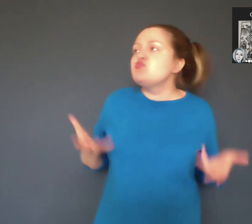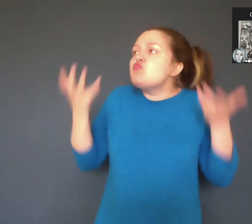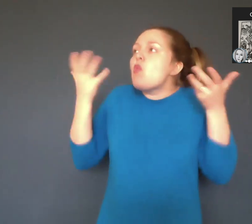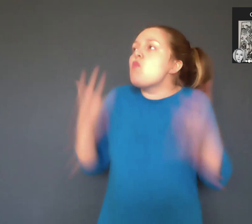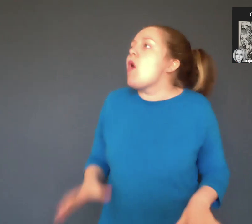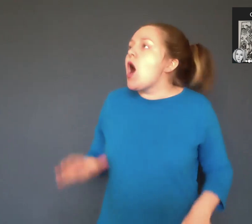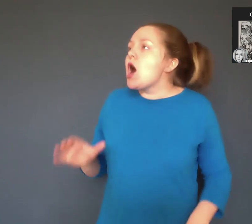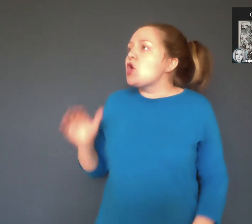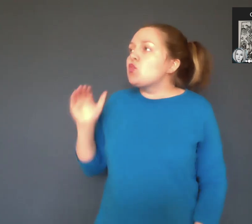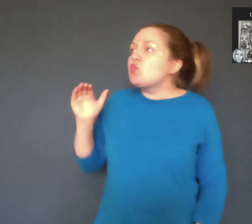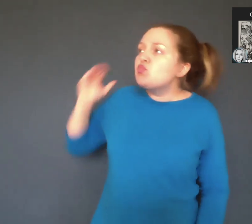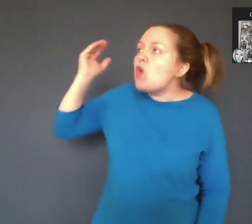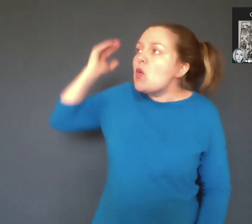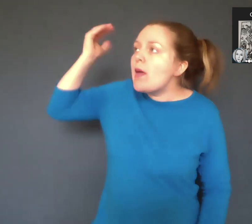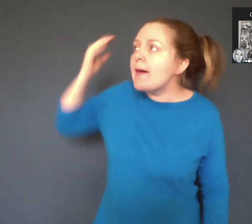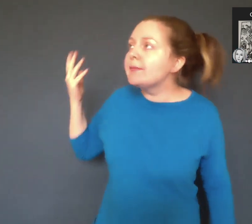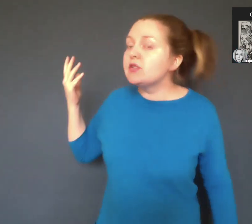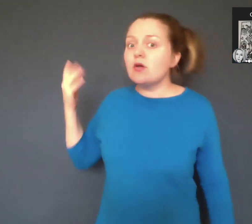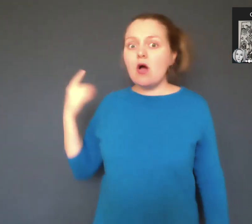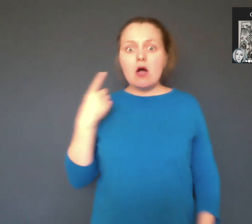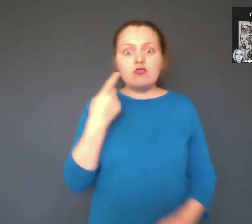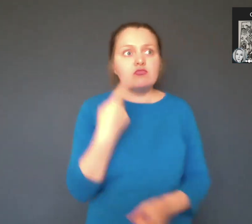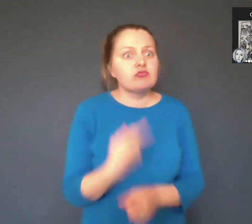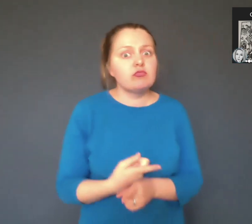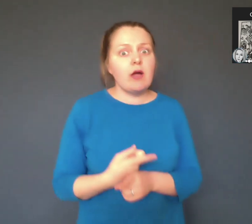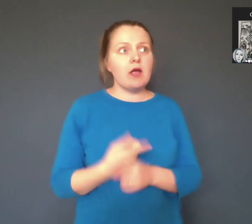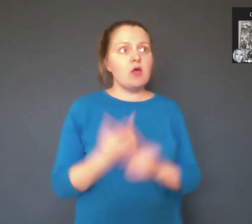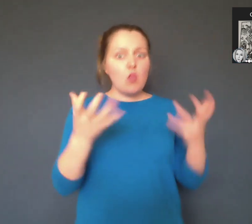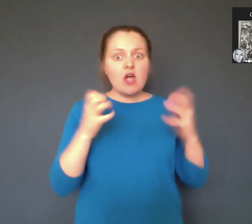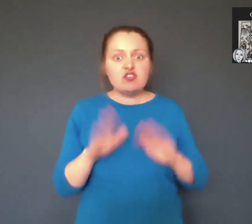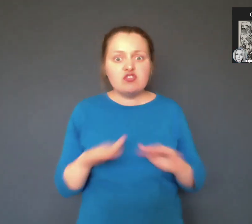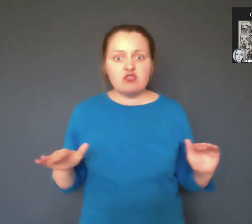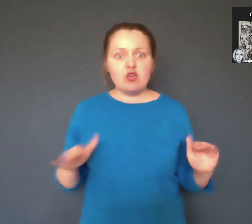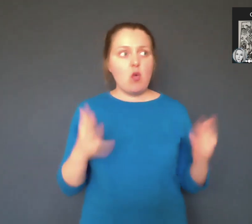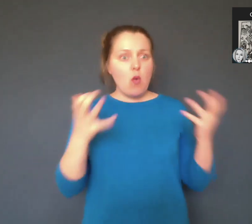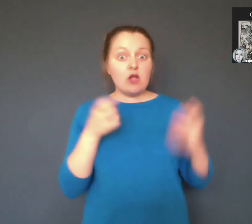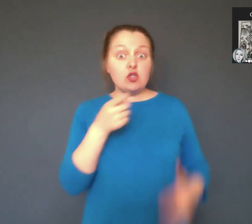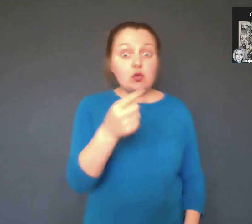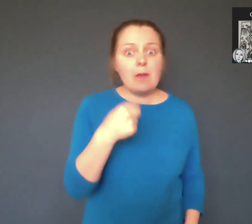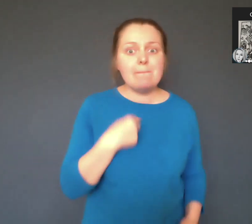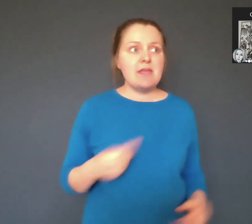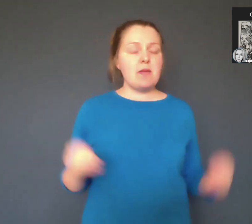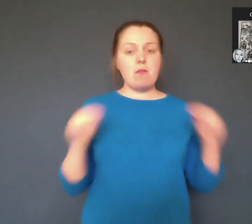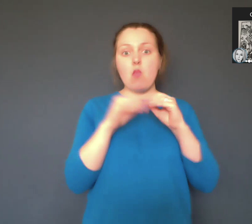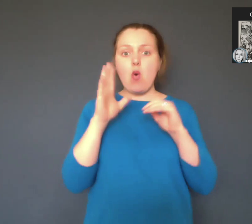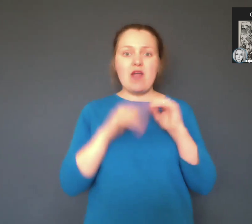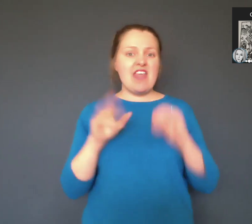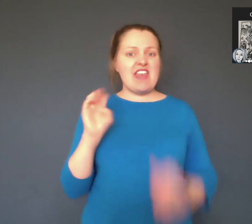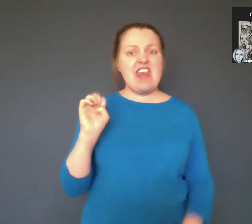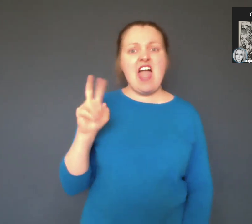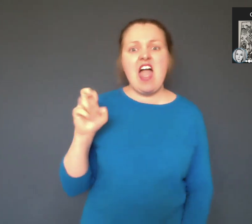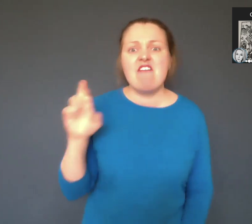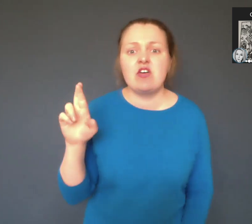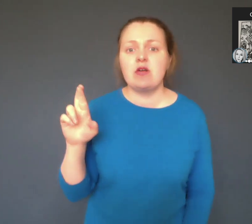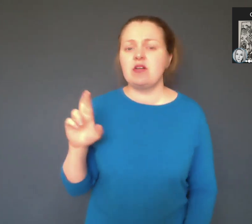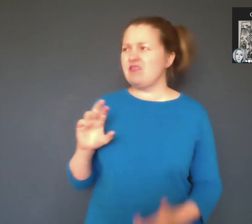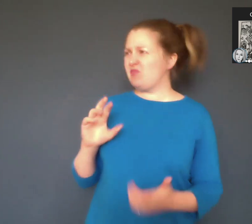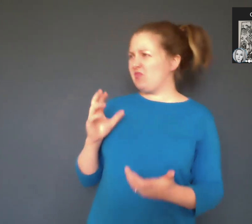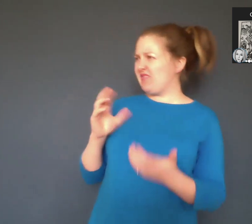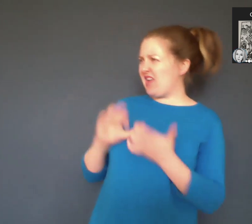wants you and me more than ever." "How do you reckon that?" "It almost had us. It almost ate us alive.